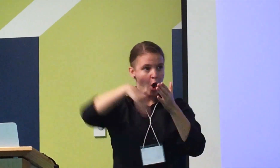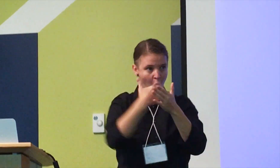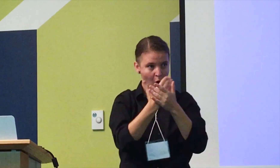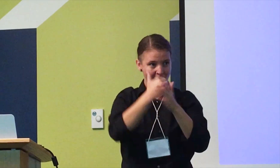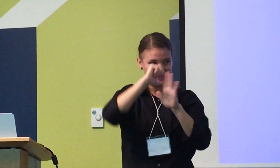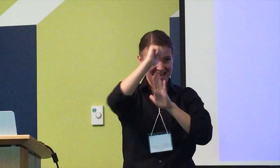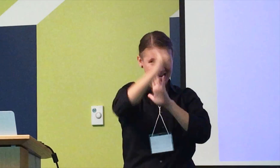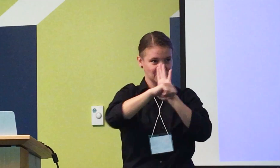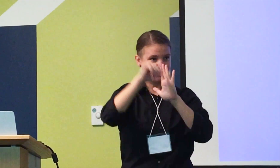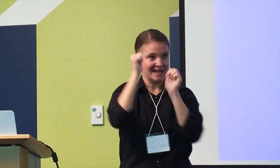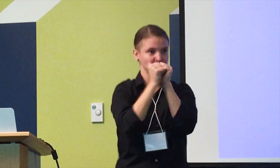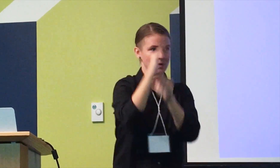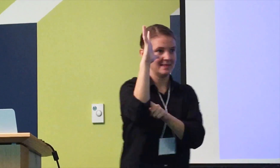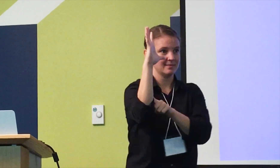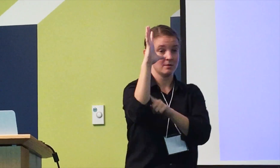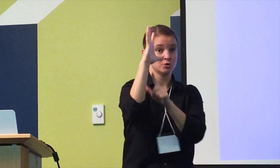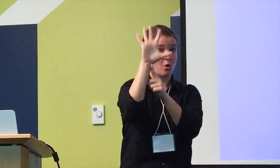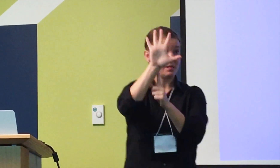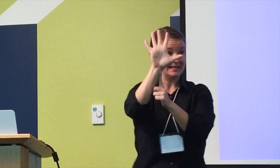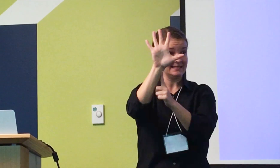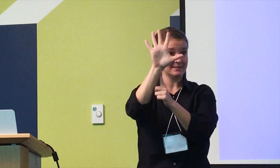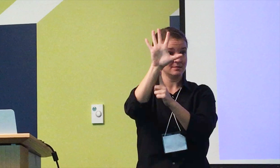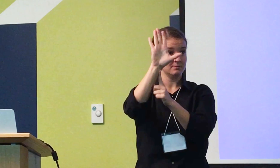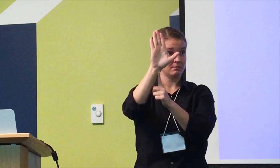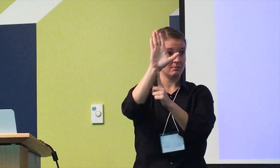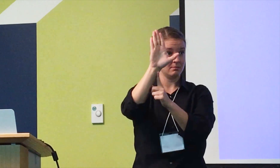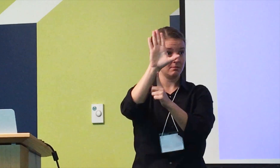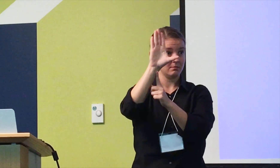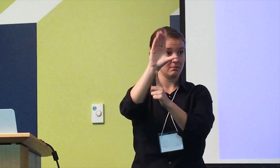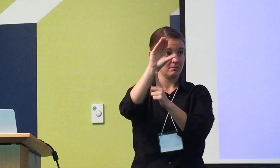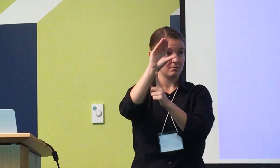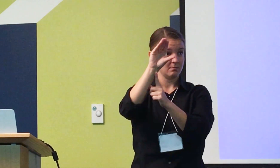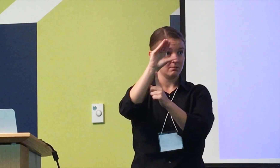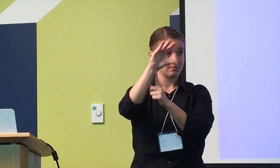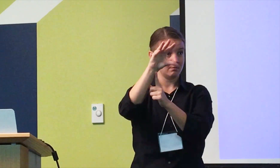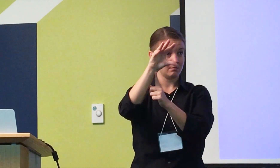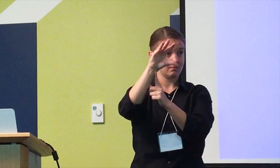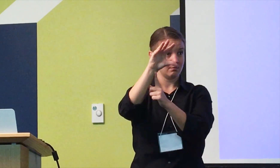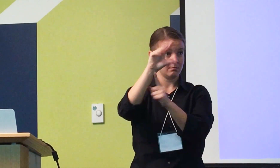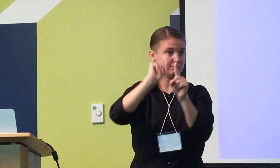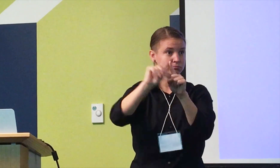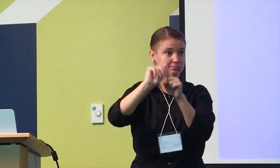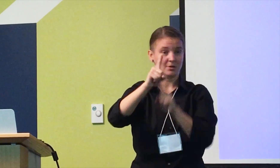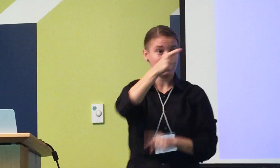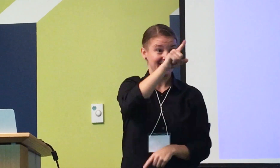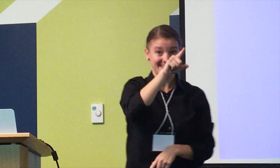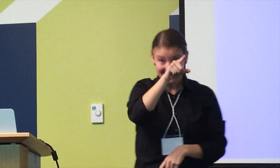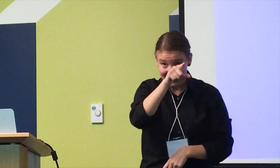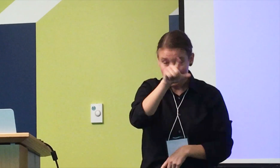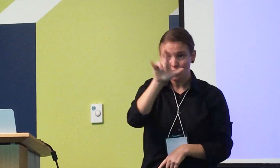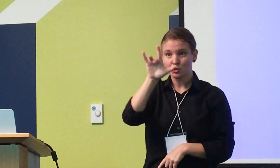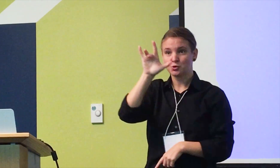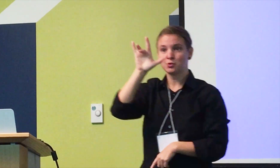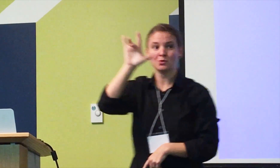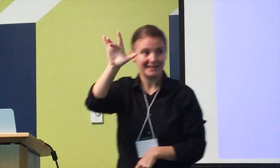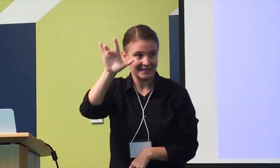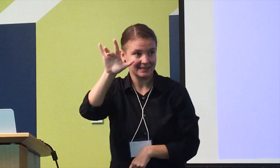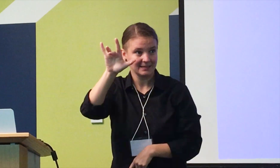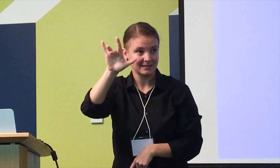unfolds to 5 or 6 sub hand shapes. And those sub hand shapes are all permutations on